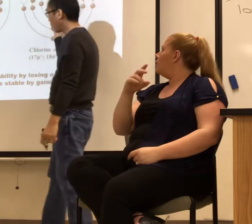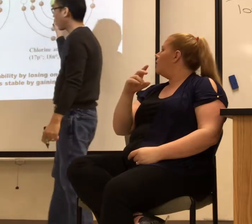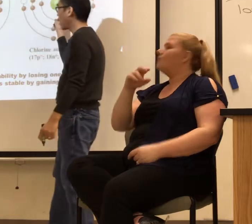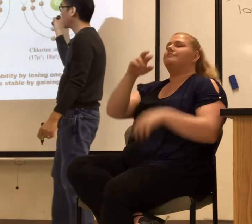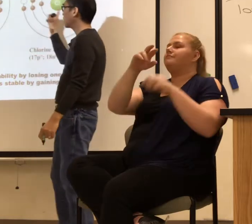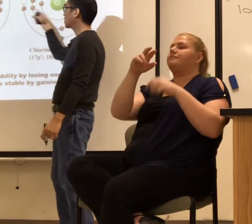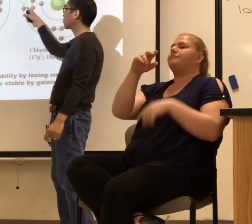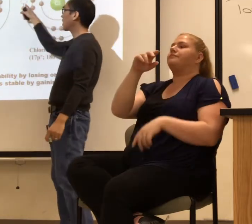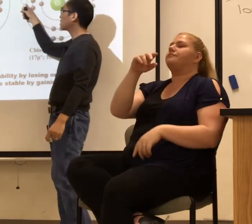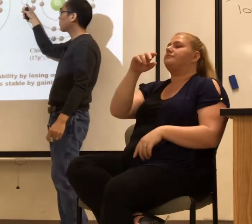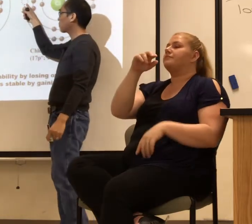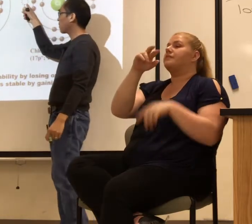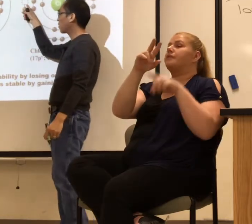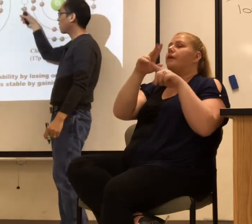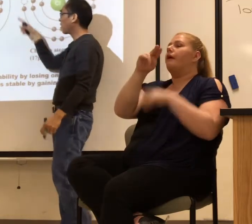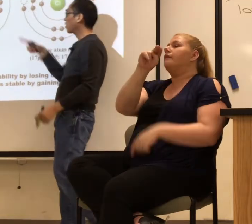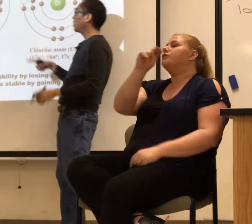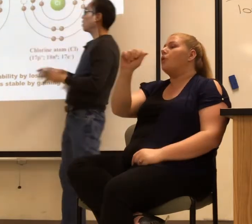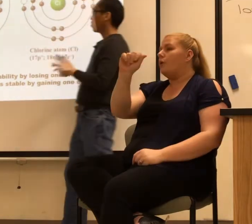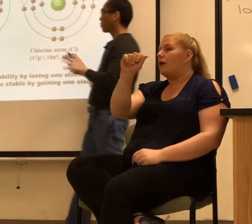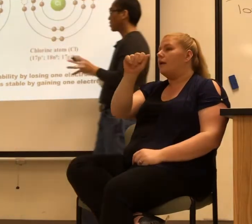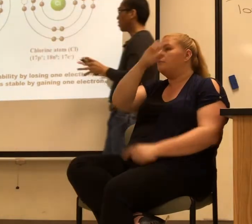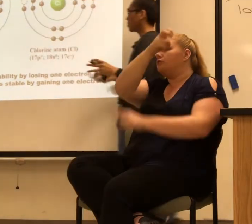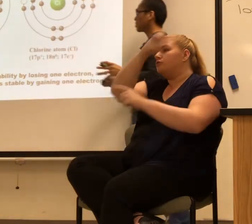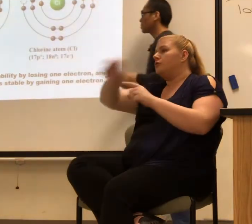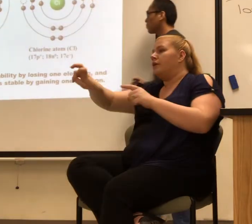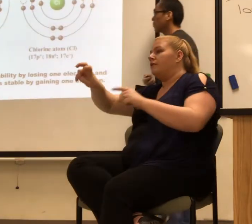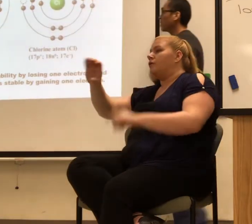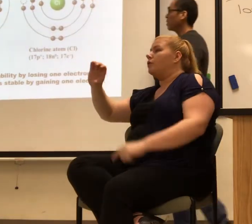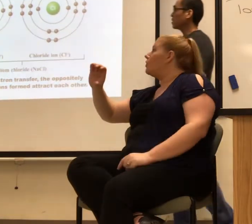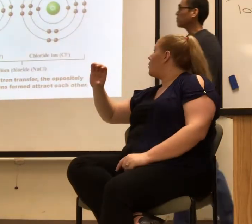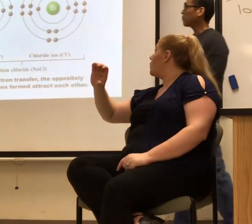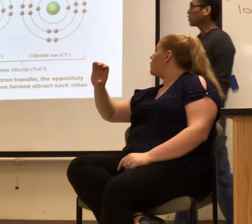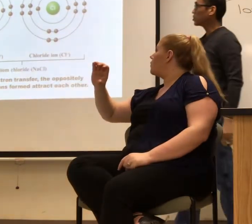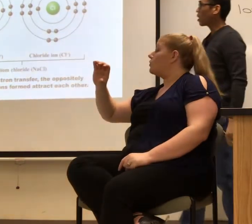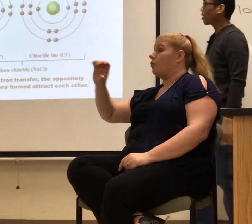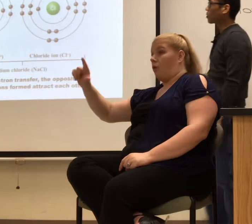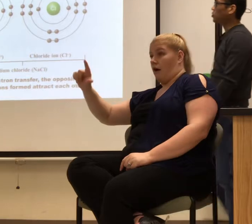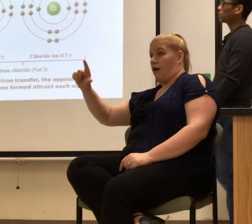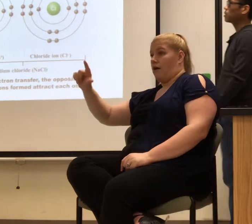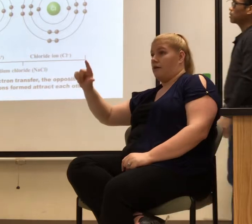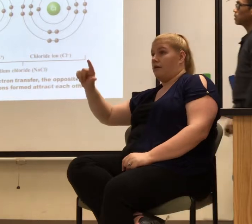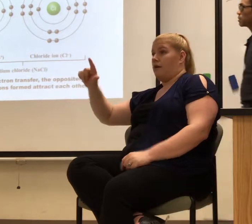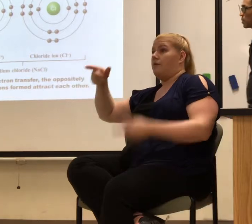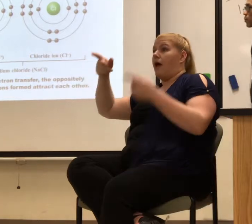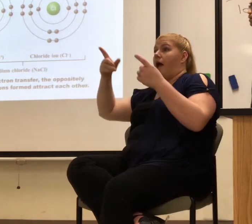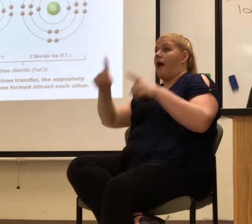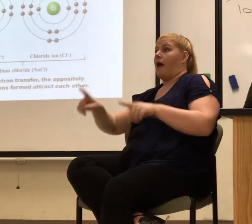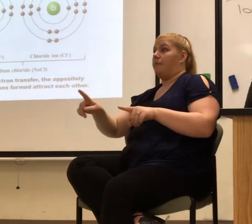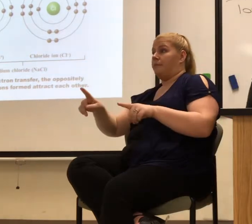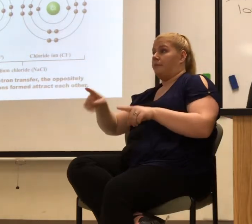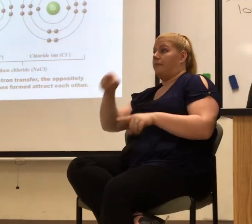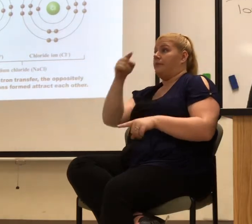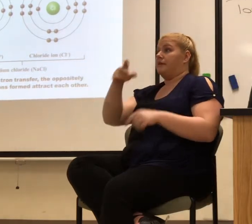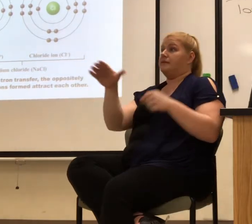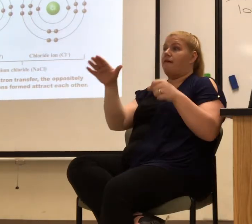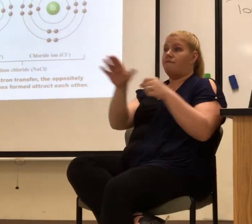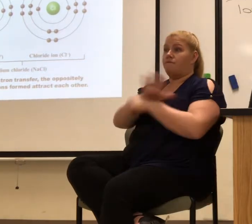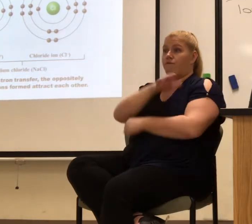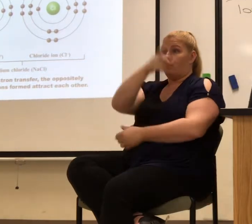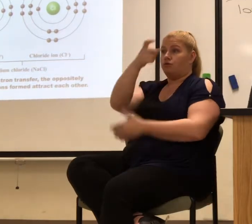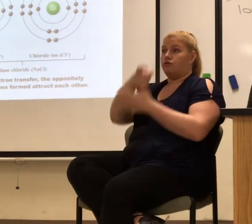to chloride is the transfer from there to there. What results is a fully charged sodium